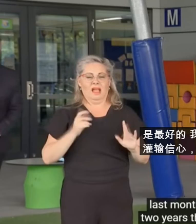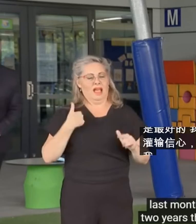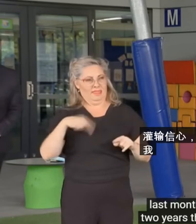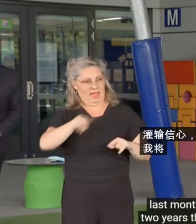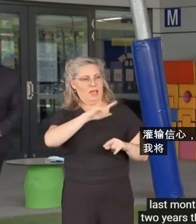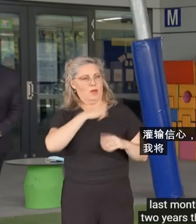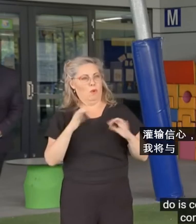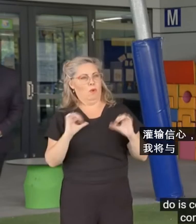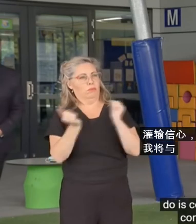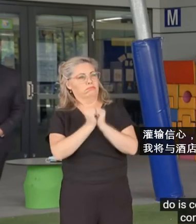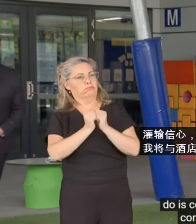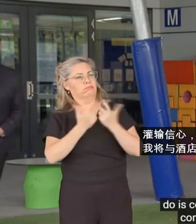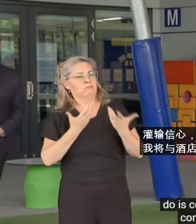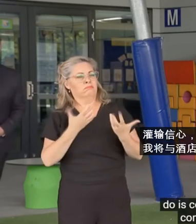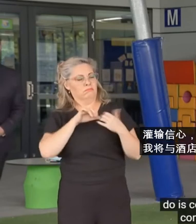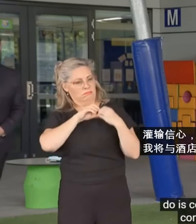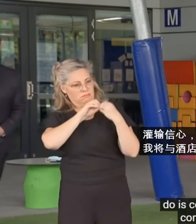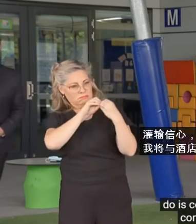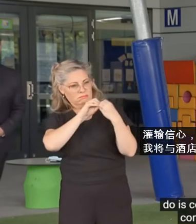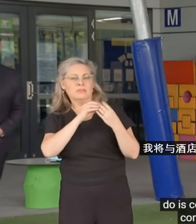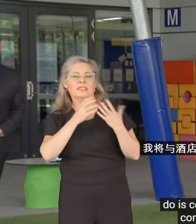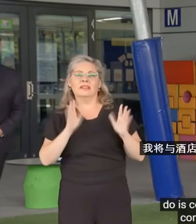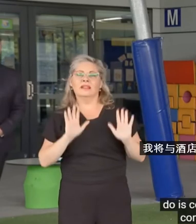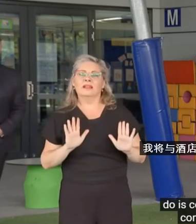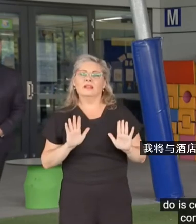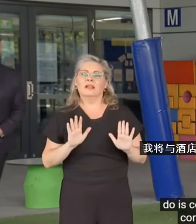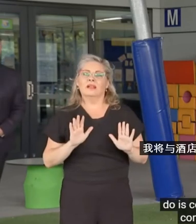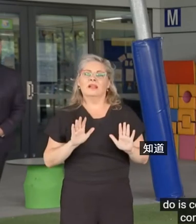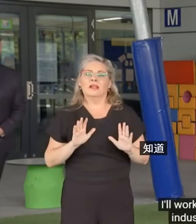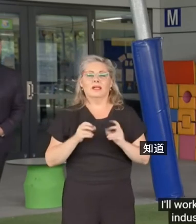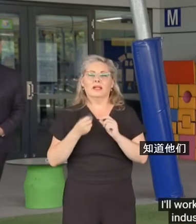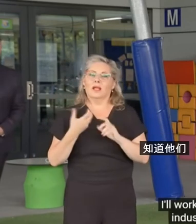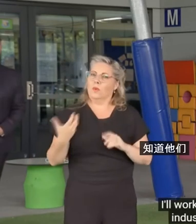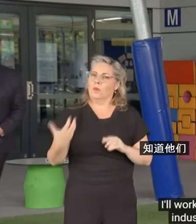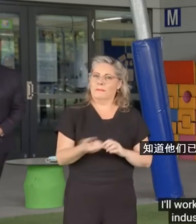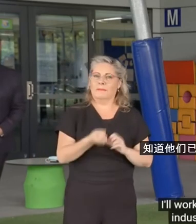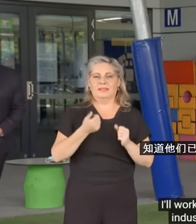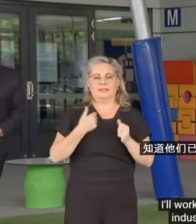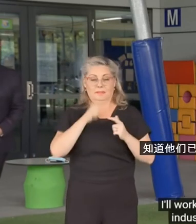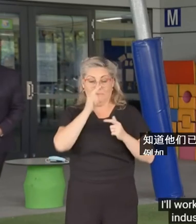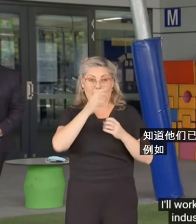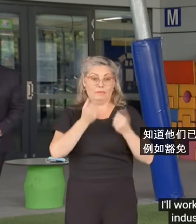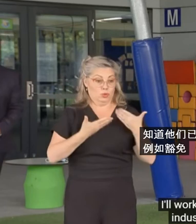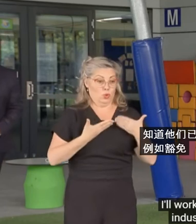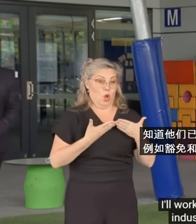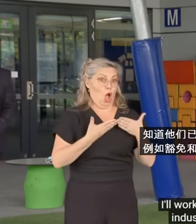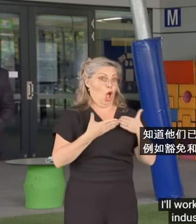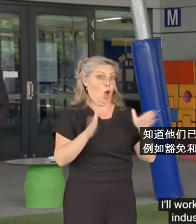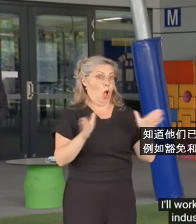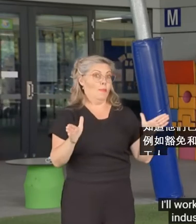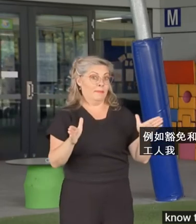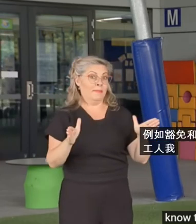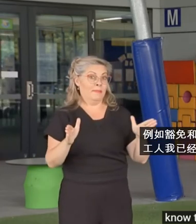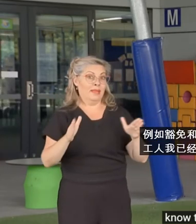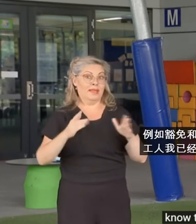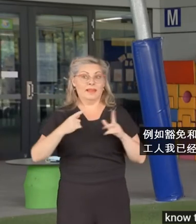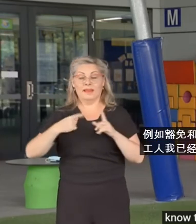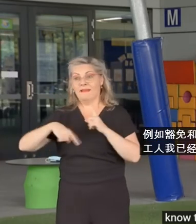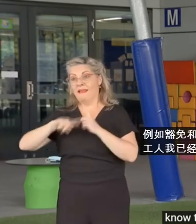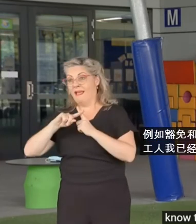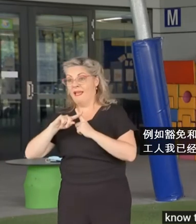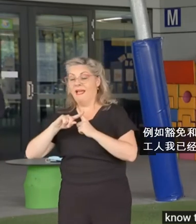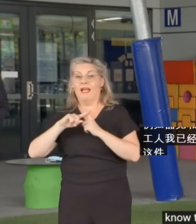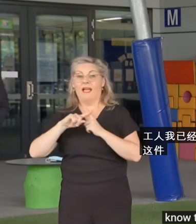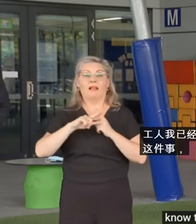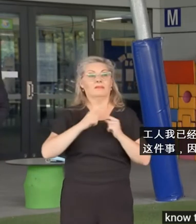And I'll work with the hospitality industry. I know that they've asked, for example, for exemptions from critical workers. I've